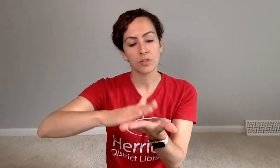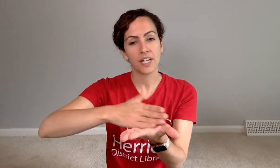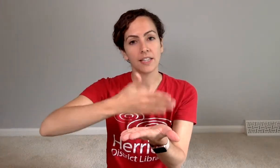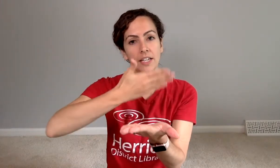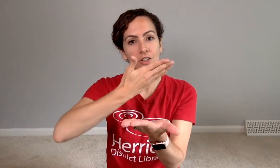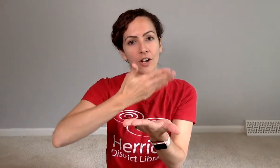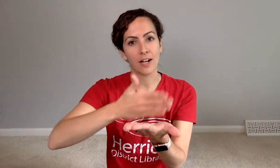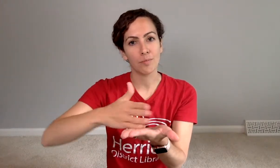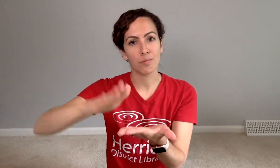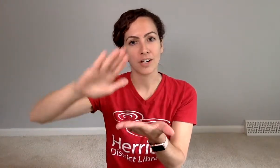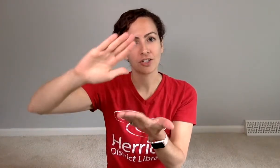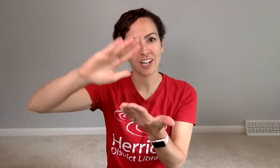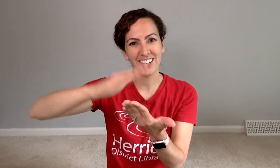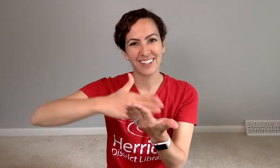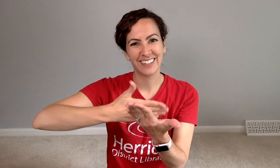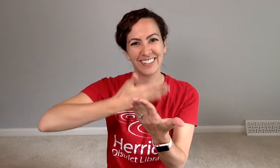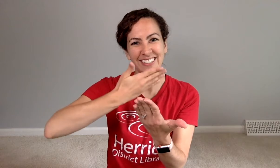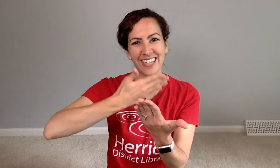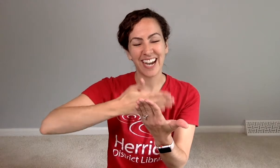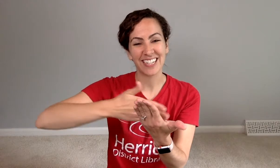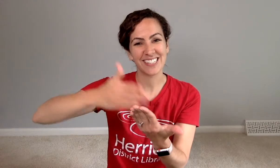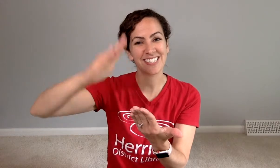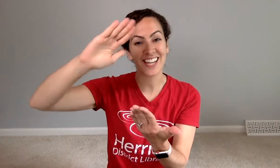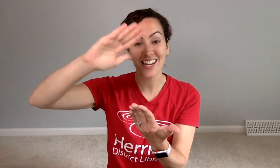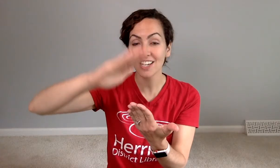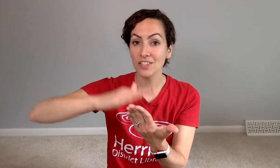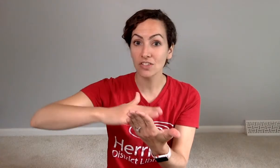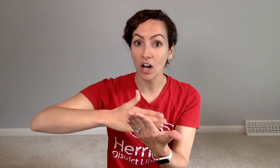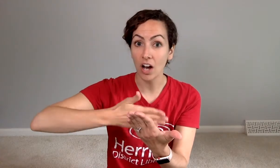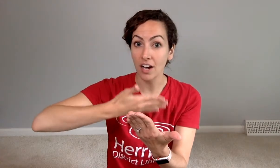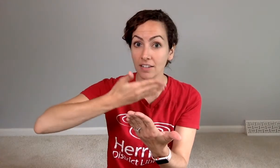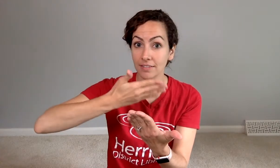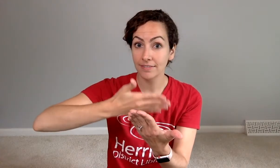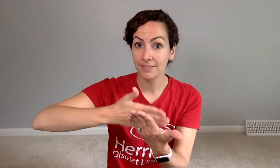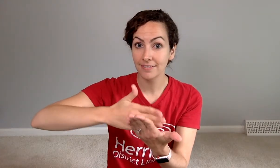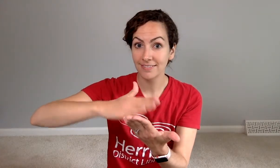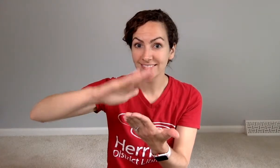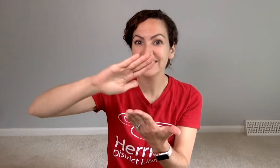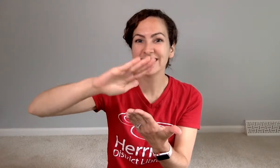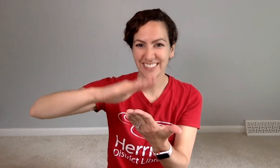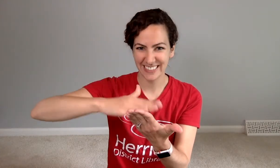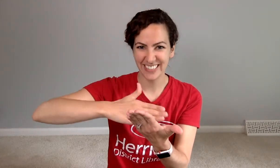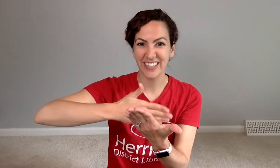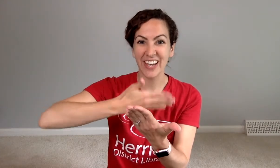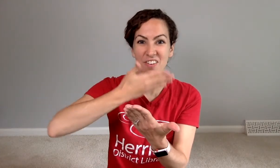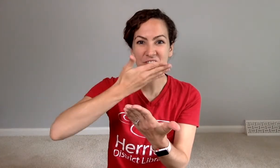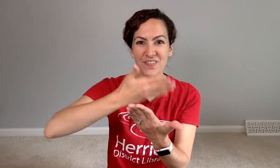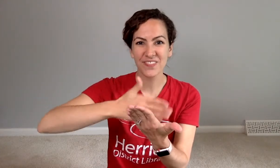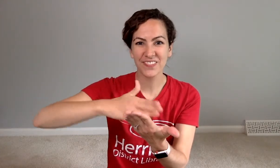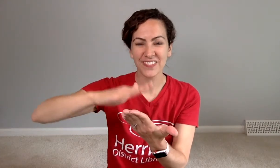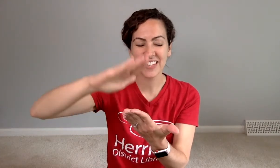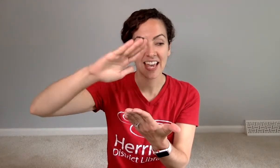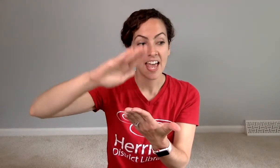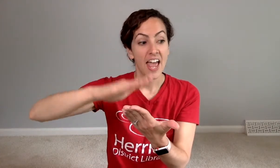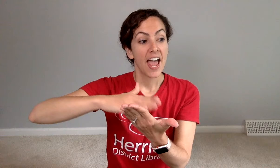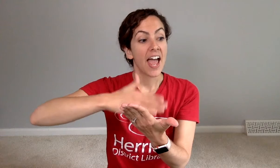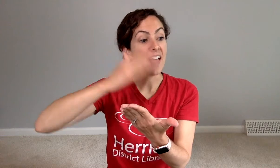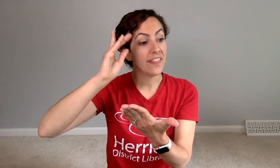pretend like you're kind of brushing it. I'd sing a song. Here you go. And